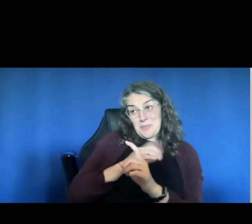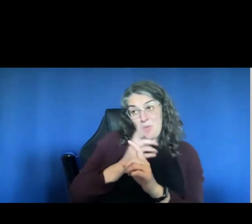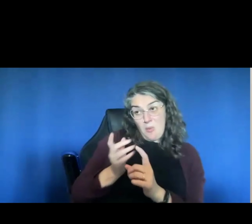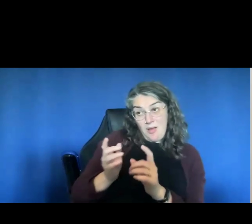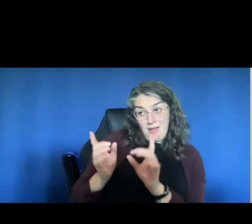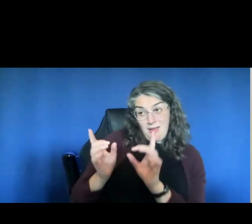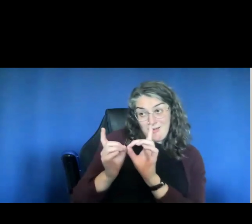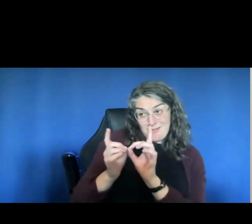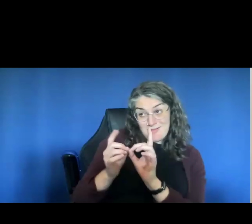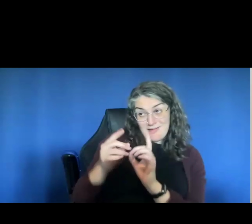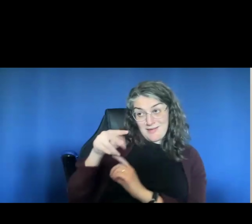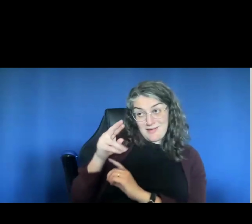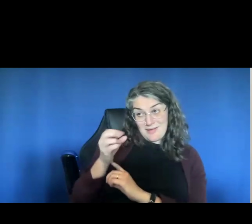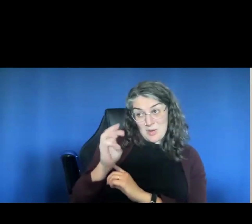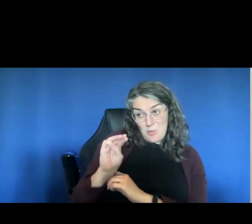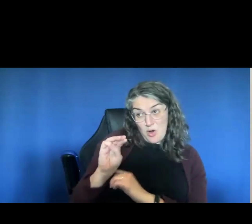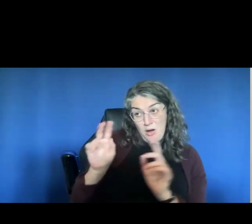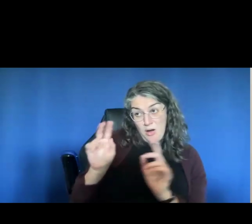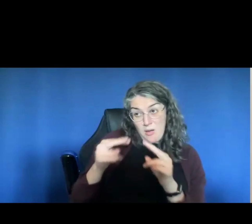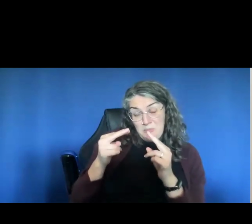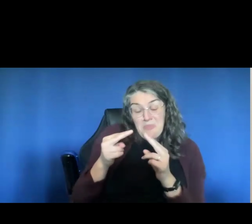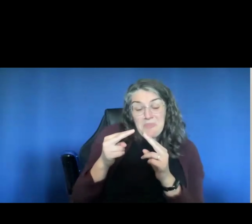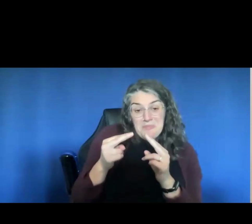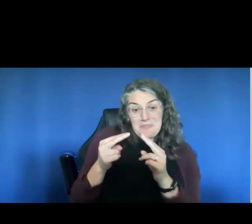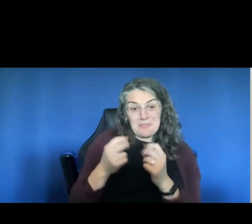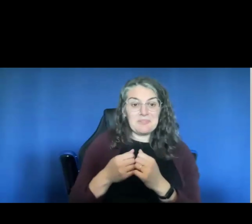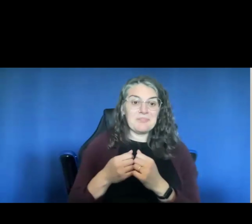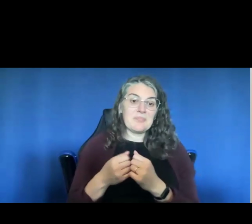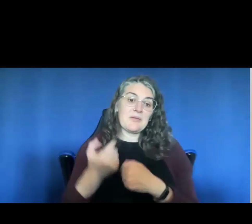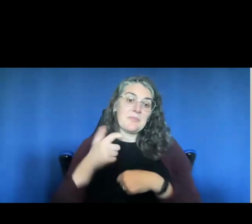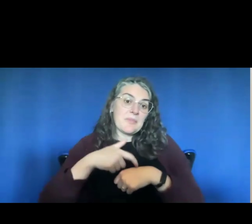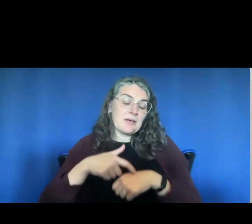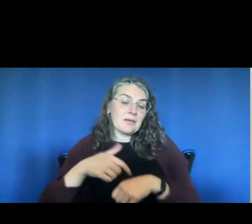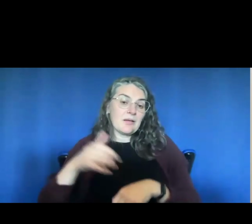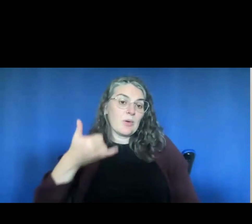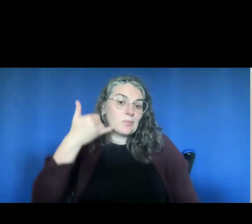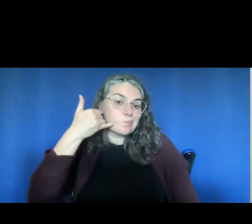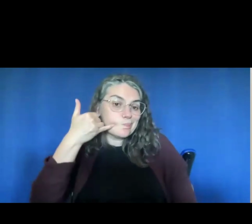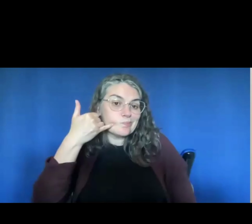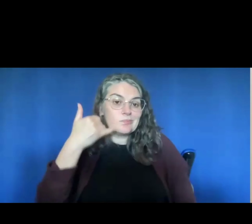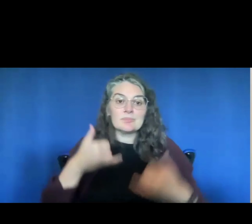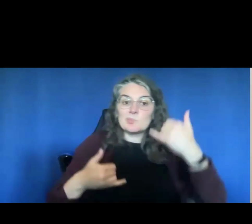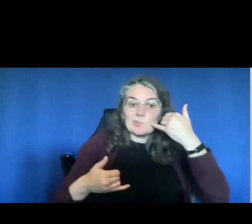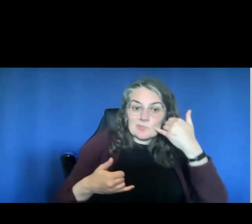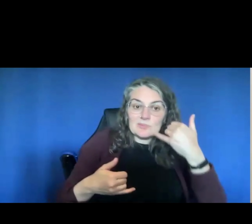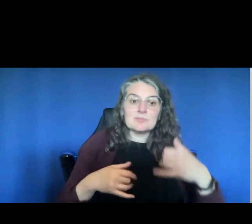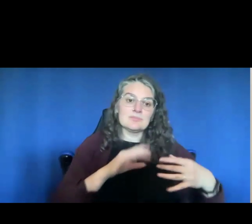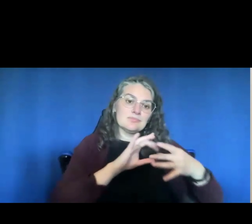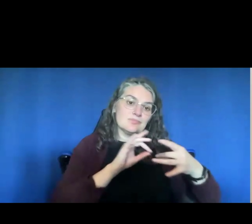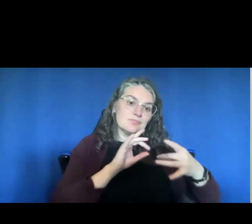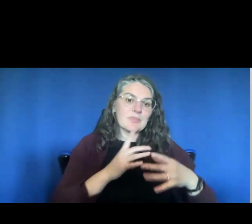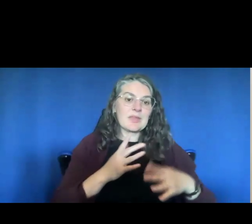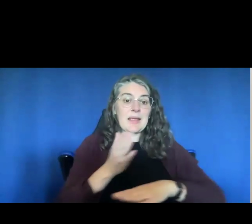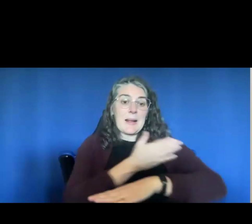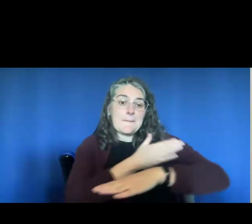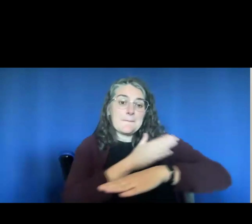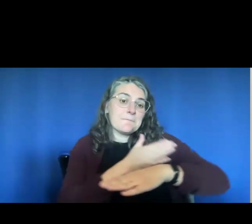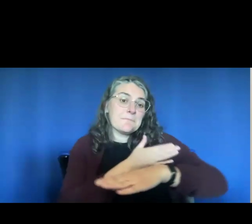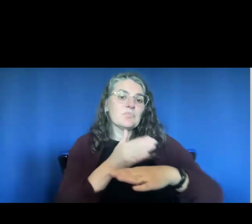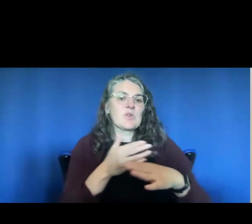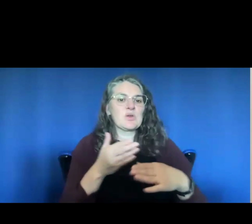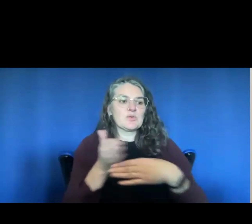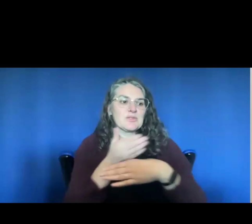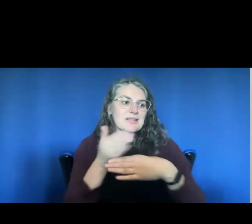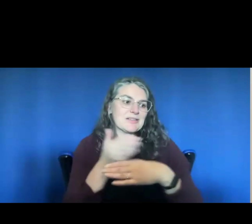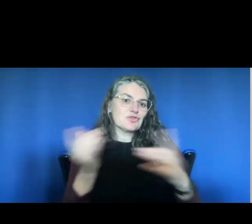prom. We chatted for hours on landlines. We'd introduced his 80s rock star runabye classmates